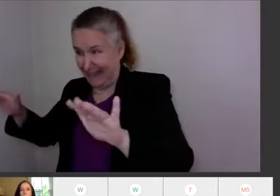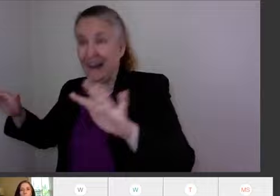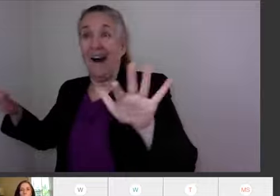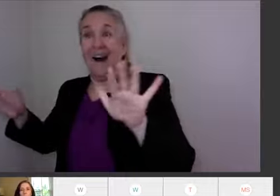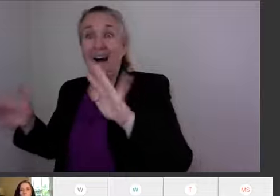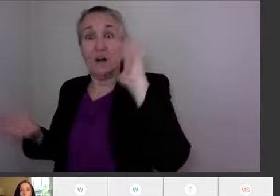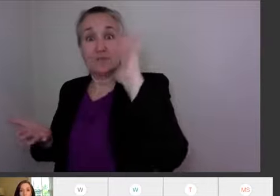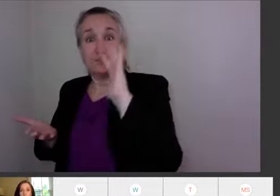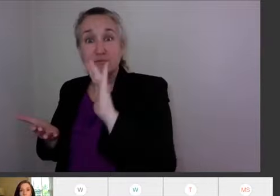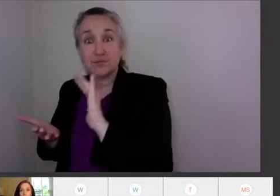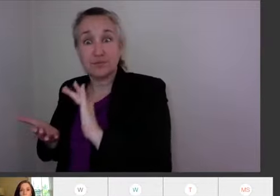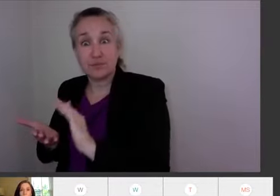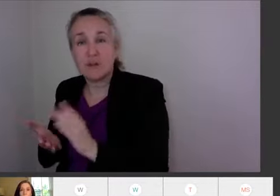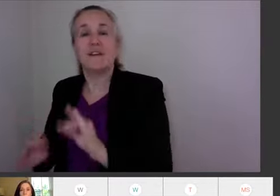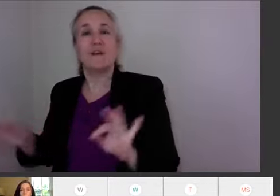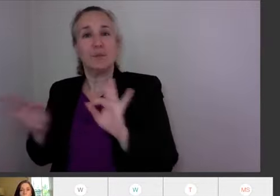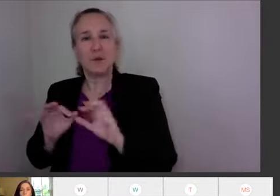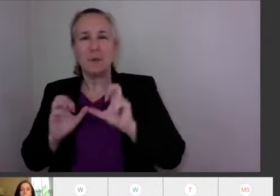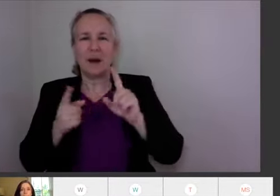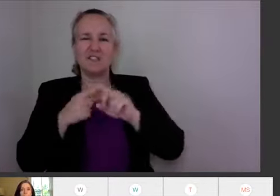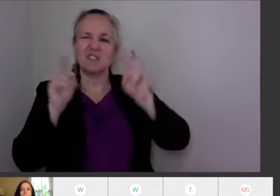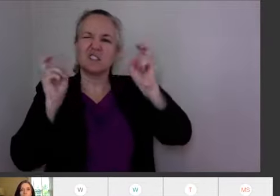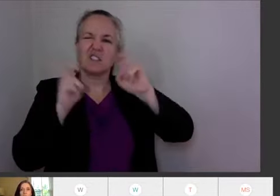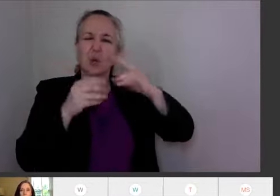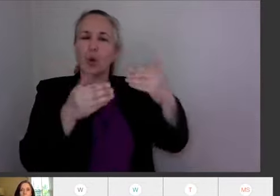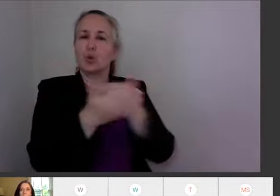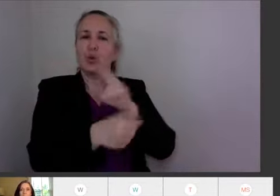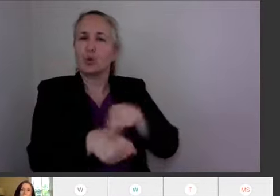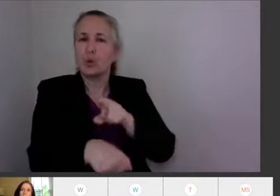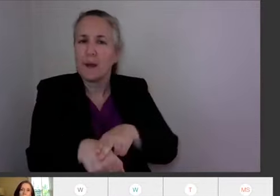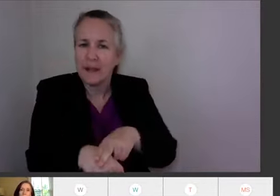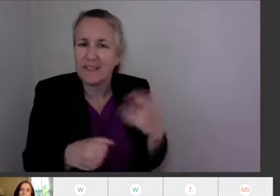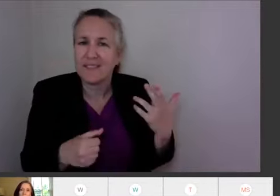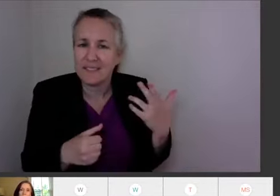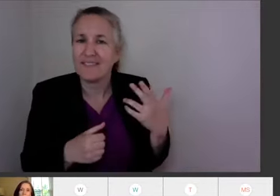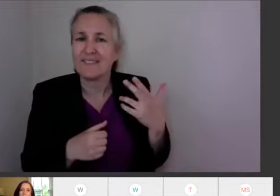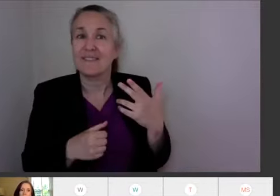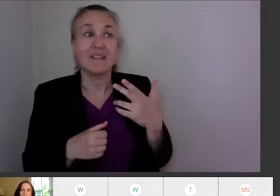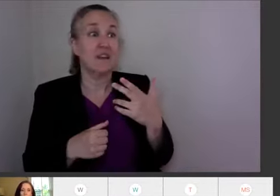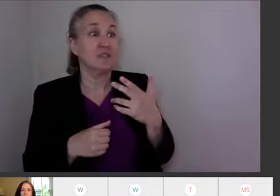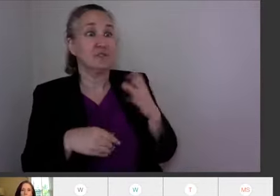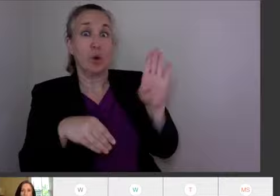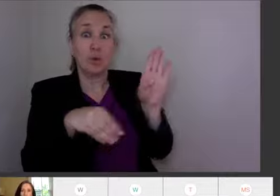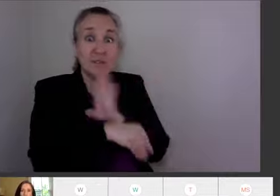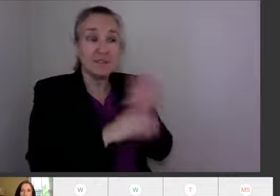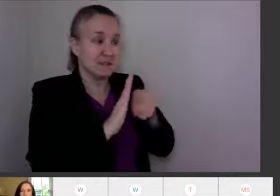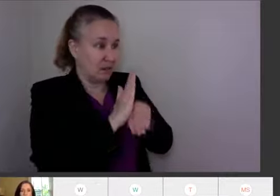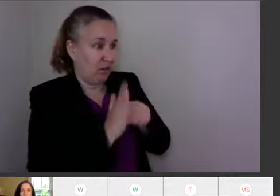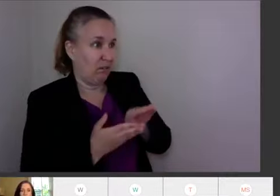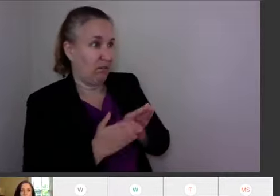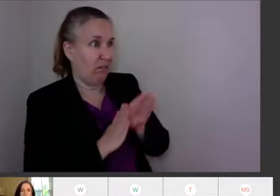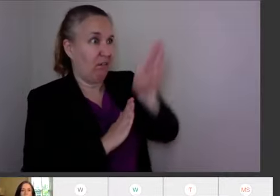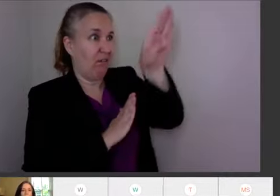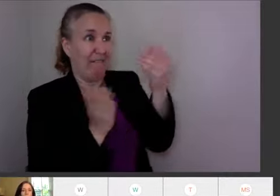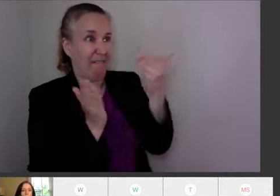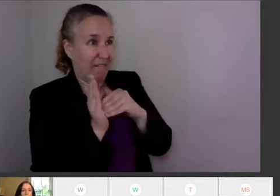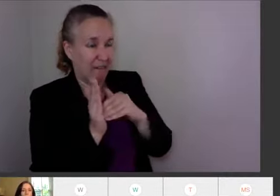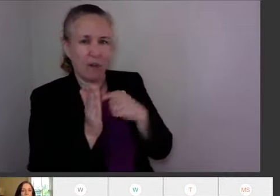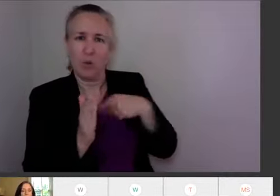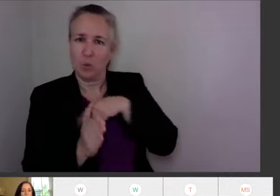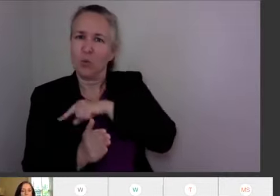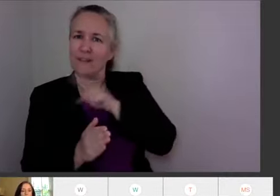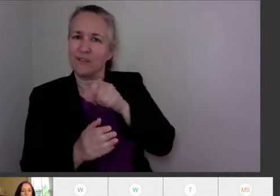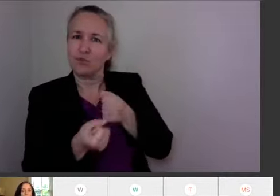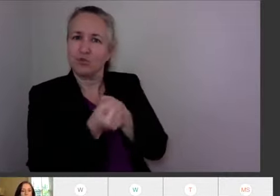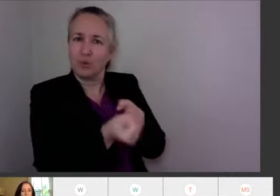but it's going to be our new normal for a while. Let's each do our part to help these businesses get back on their feet. So with